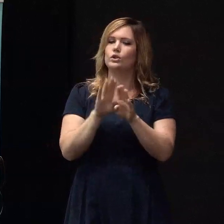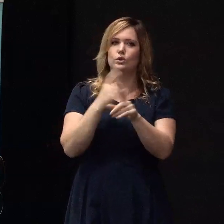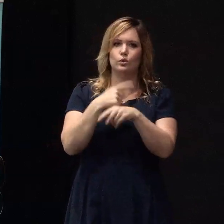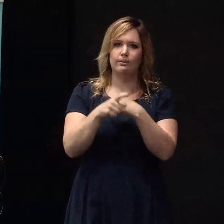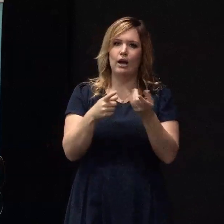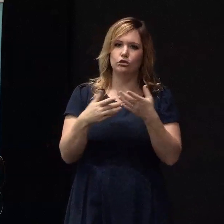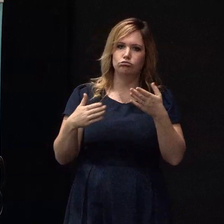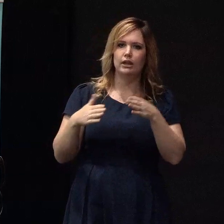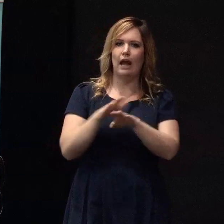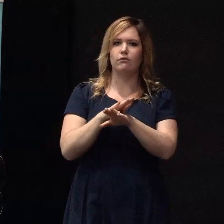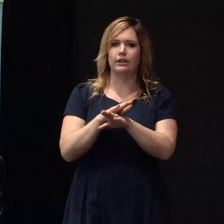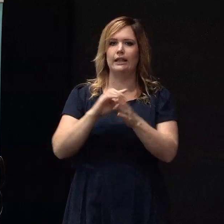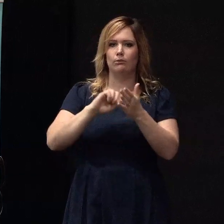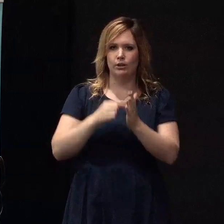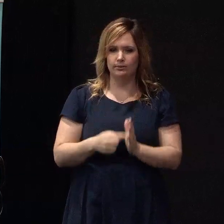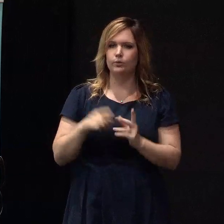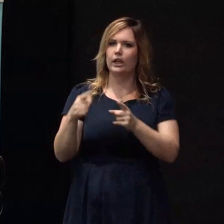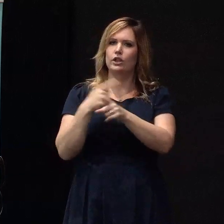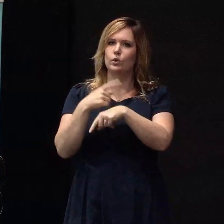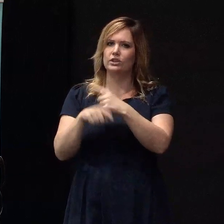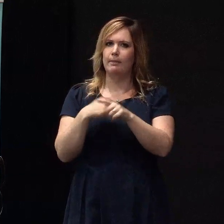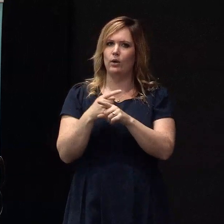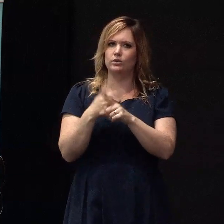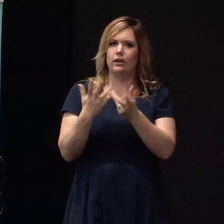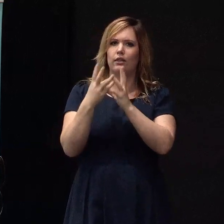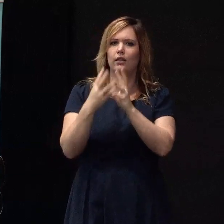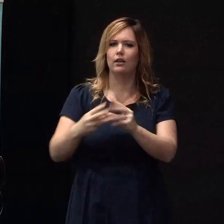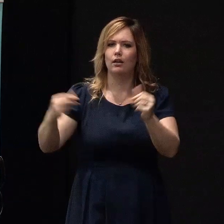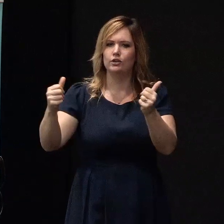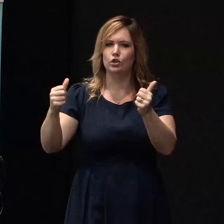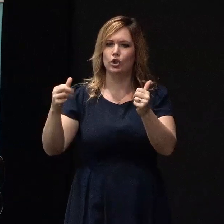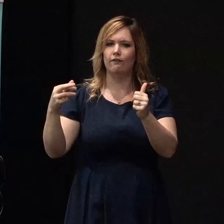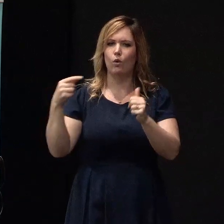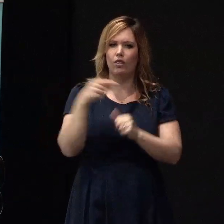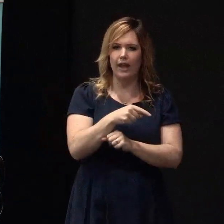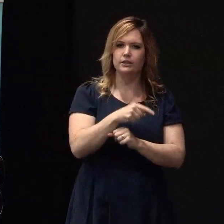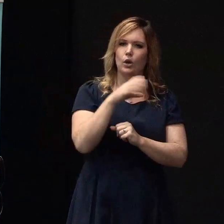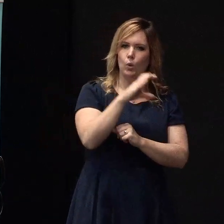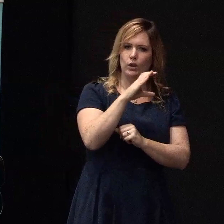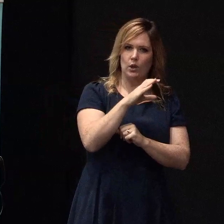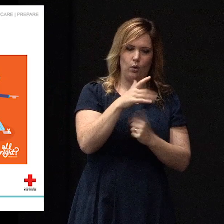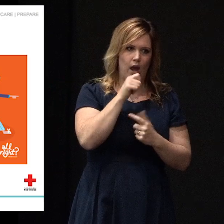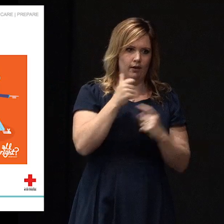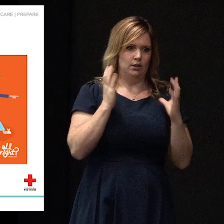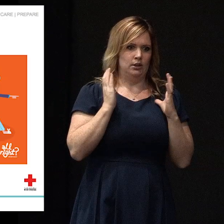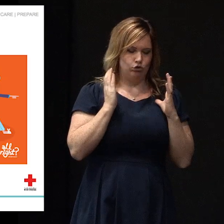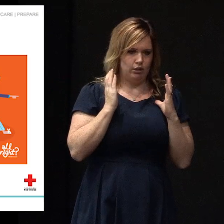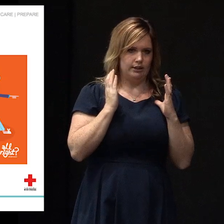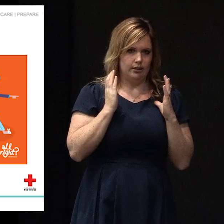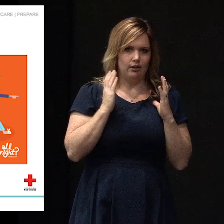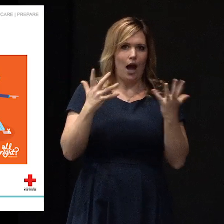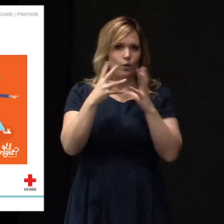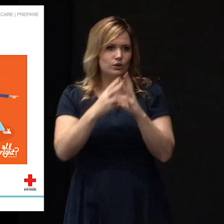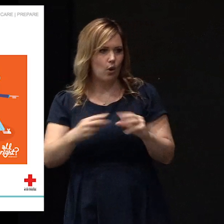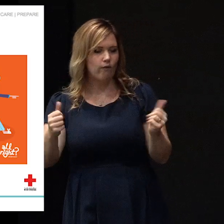But he talks very much about the tonic. Like if one thing he can put across the tonic really for cortisol is pleasure and